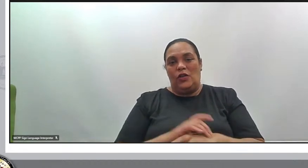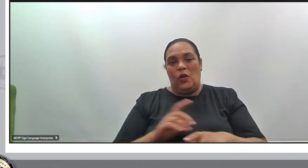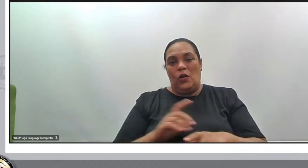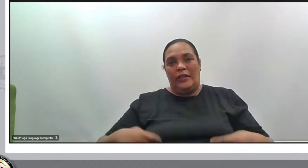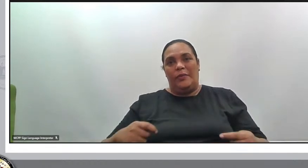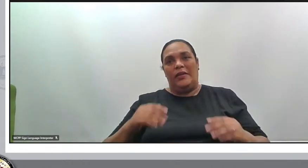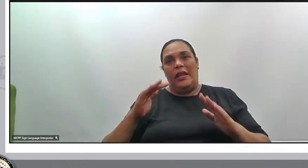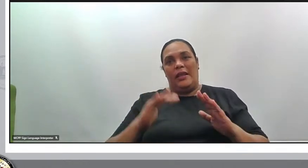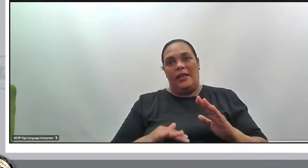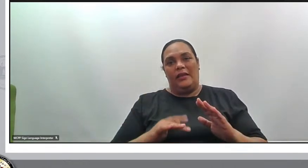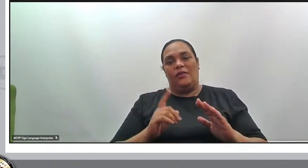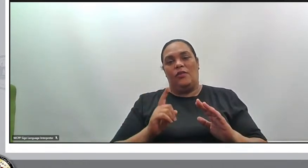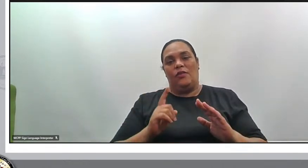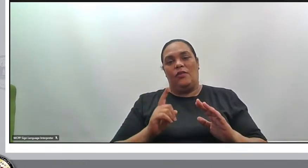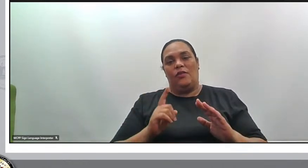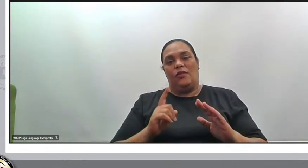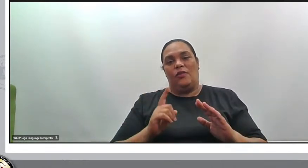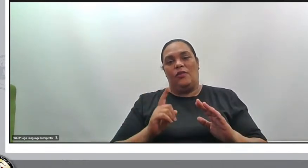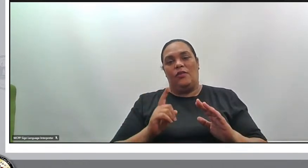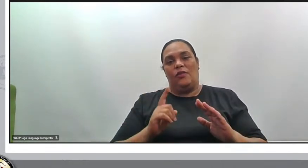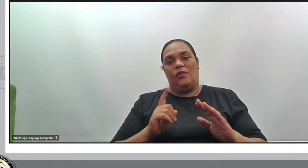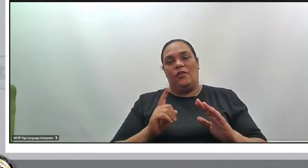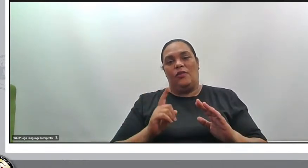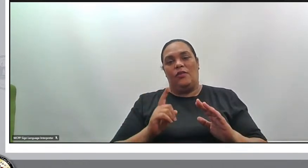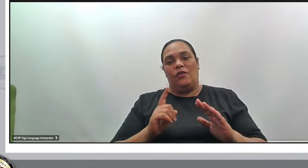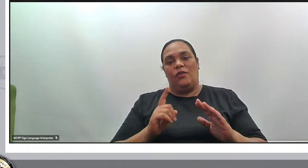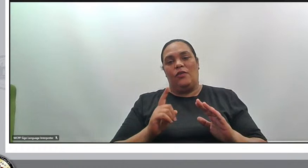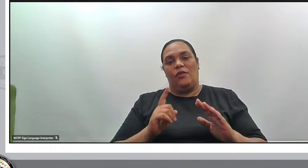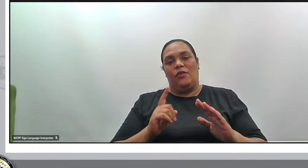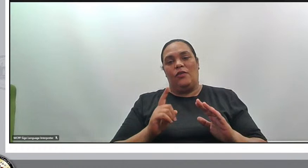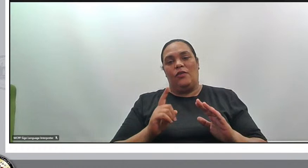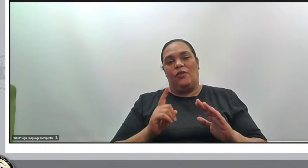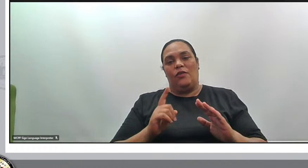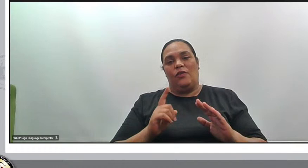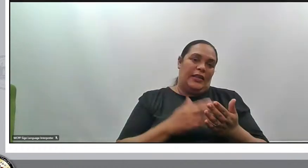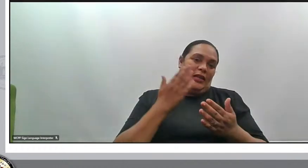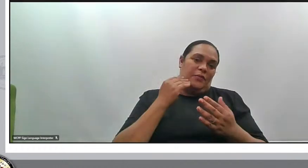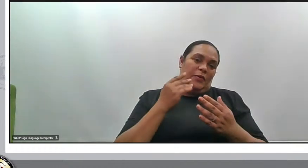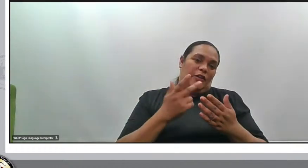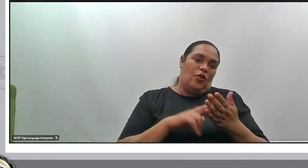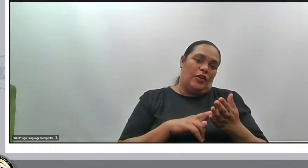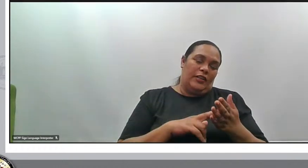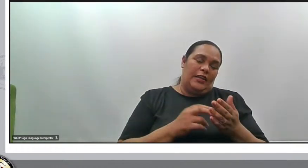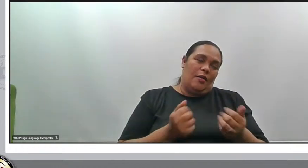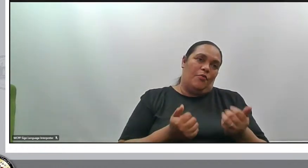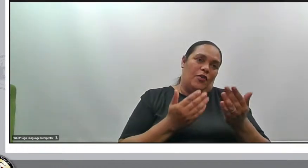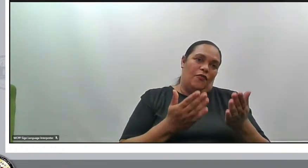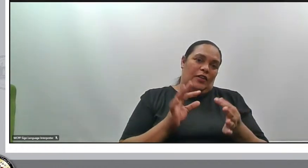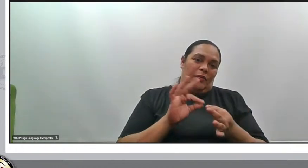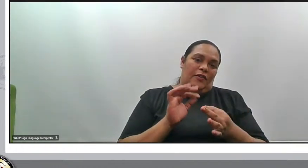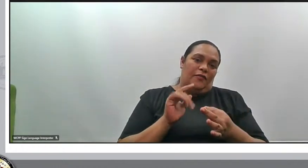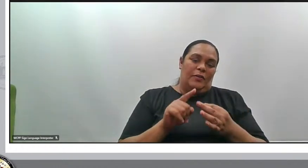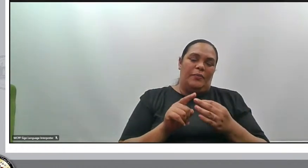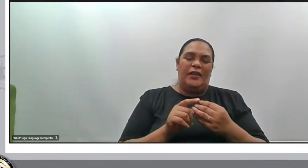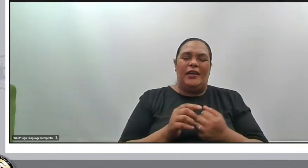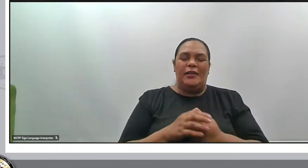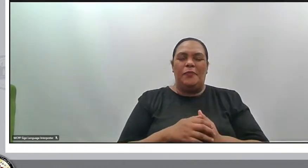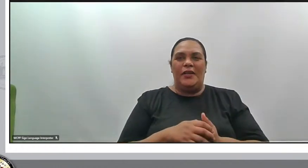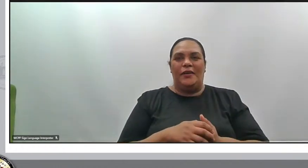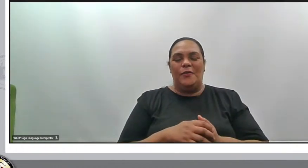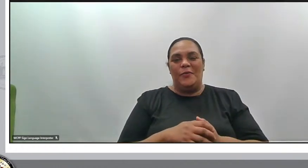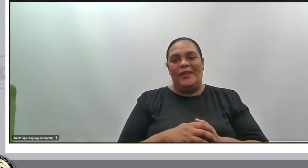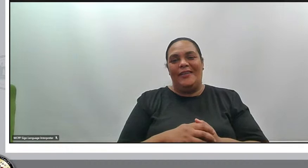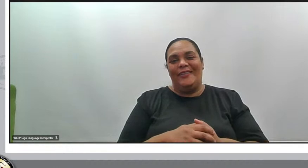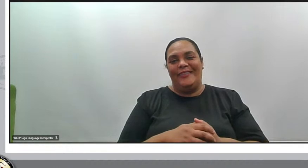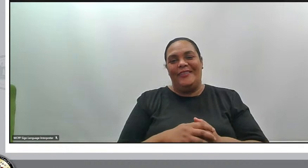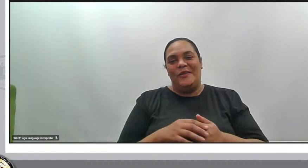what it was in previous years, and we now with the new contract are expecting an increase in activity and have made provision specifically for that. With regards to the Sergeant at